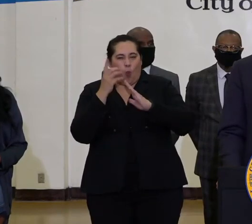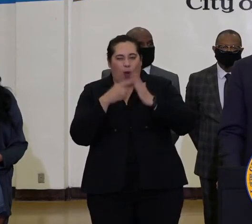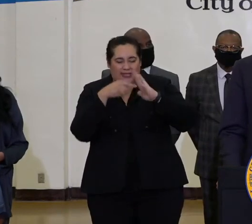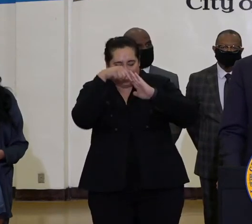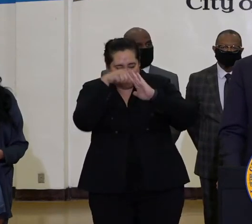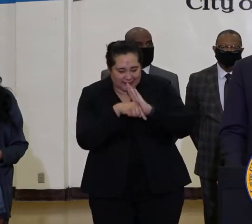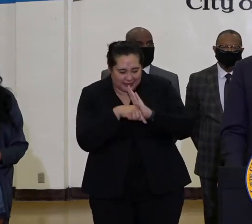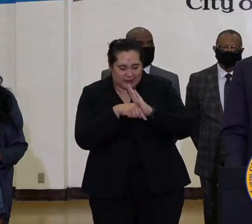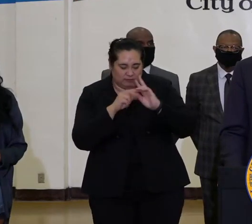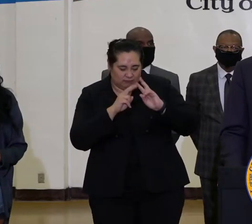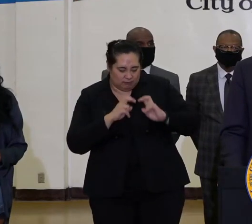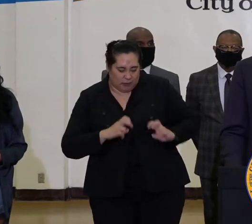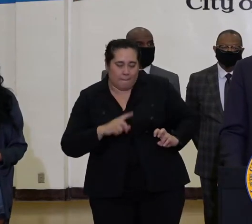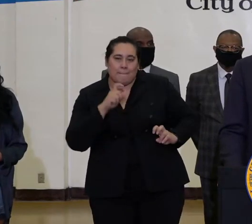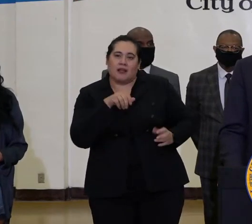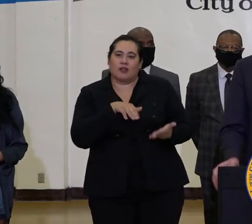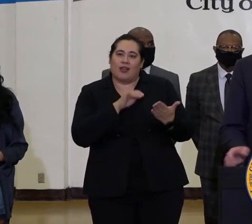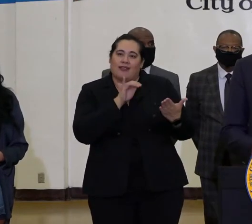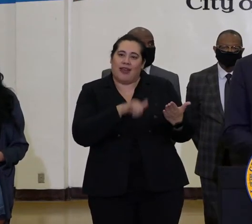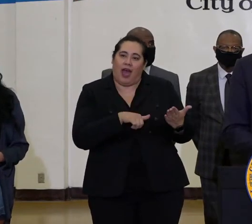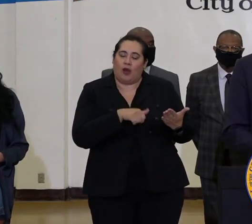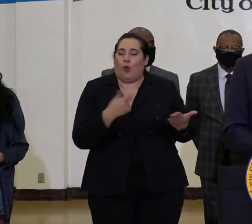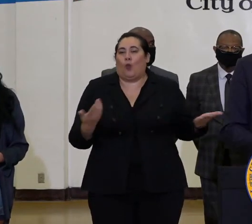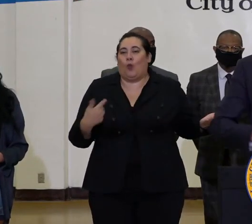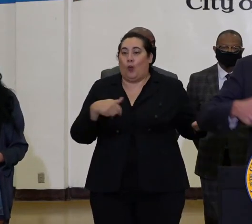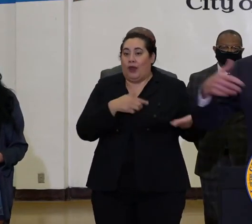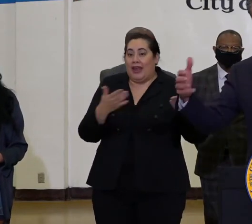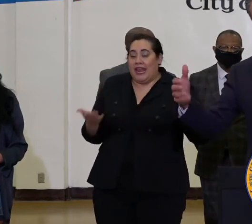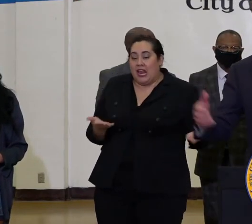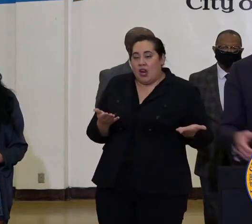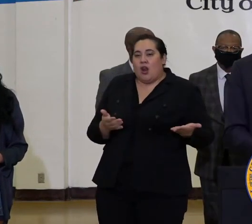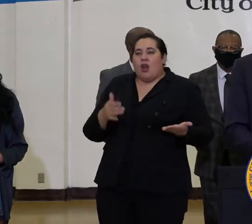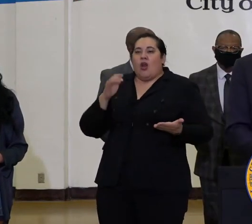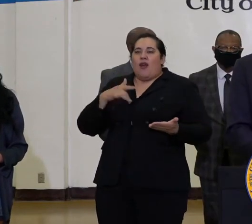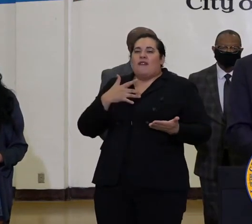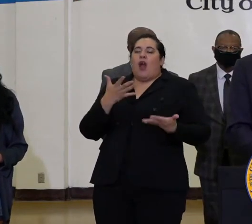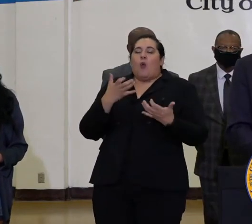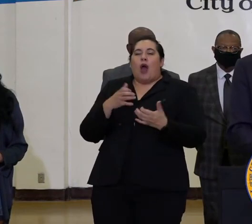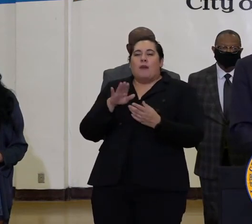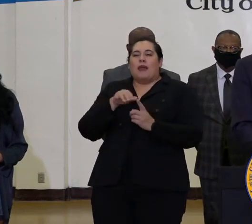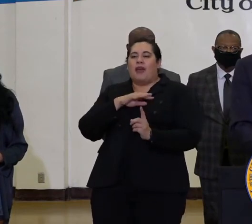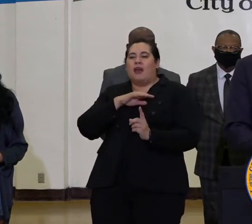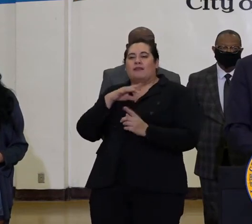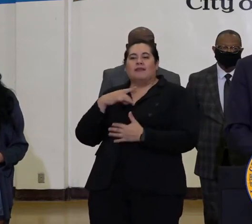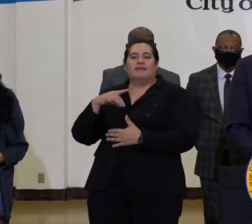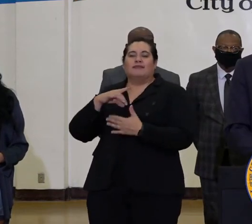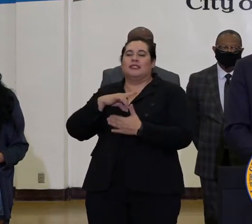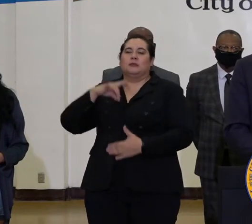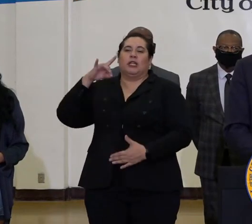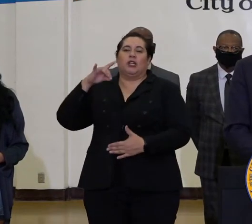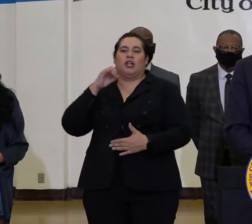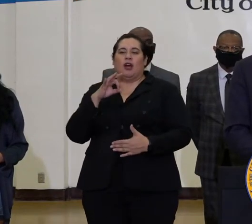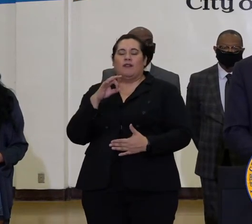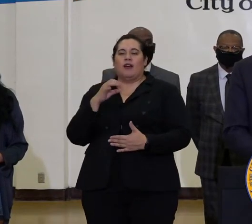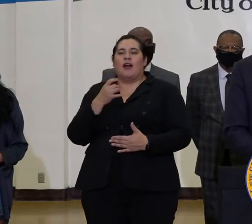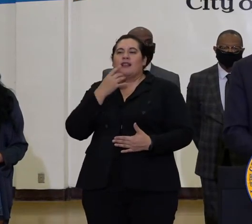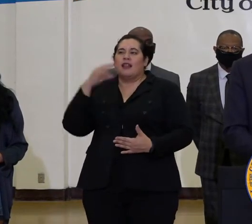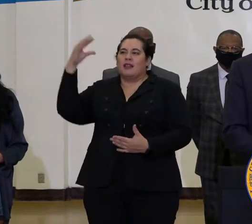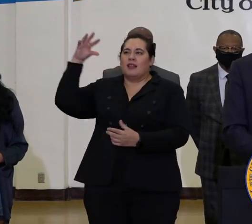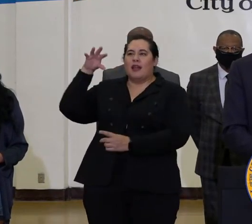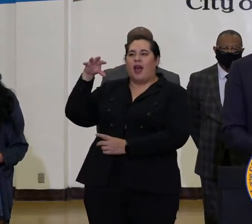surface that has to be addressed. And so we're here in that light, that spirit, and a spirit of